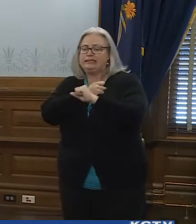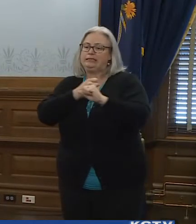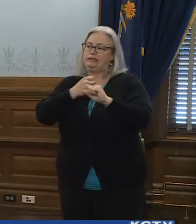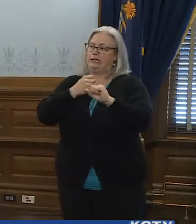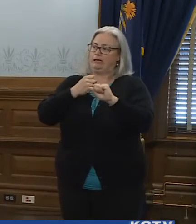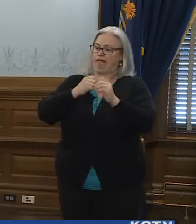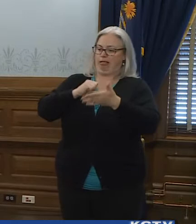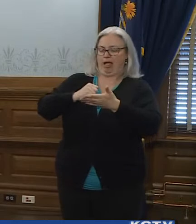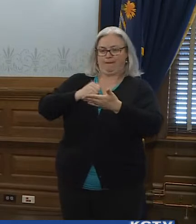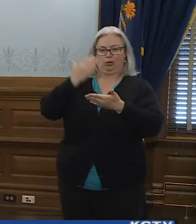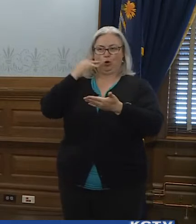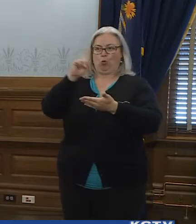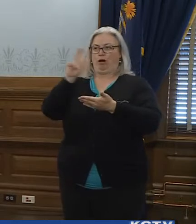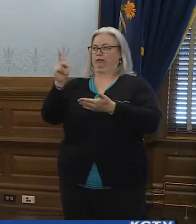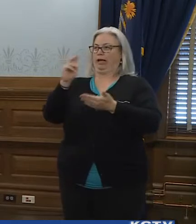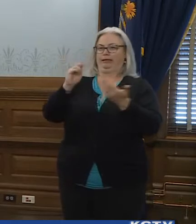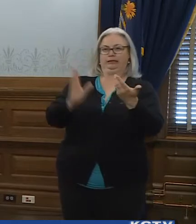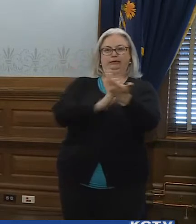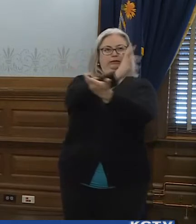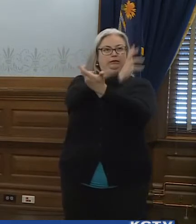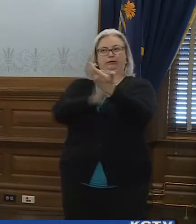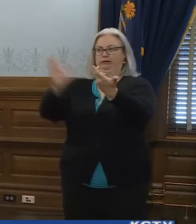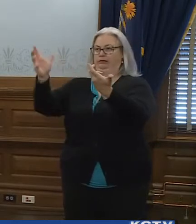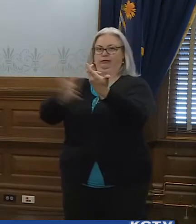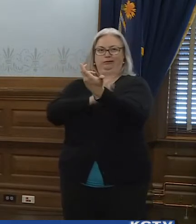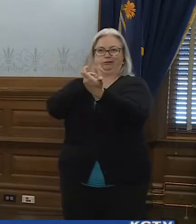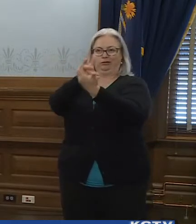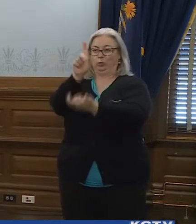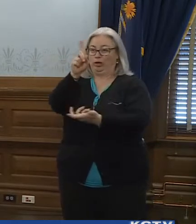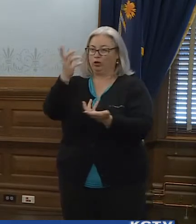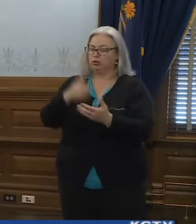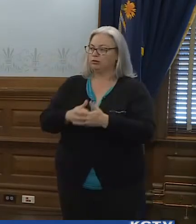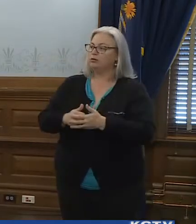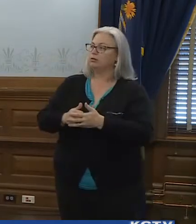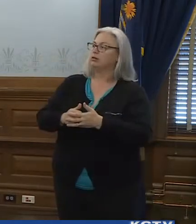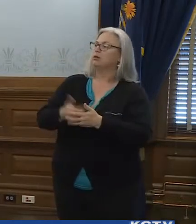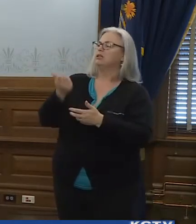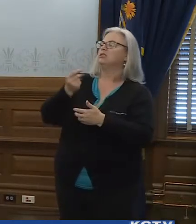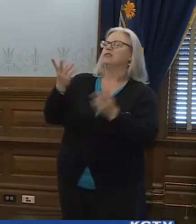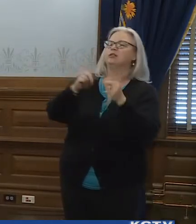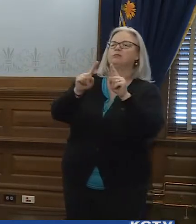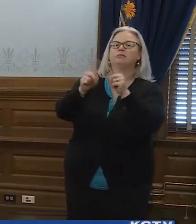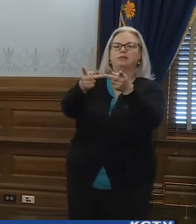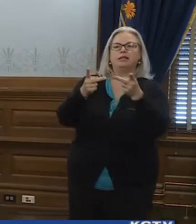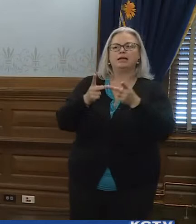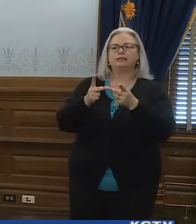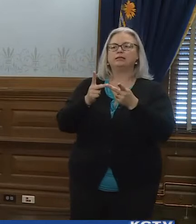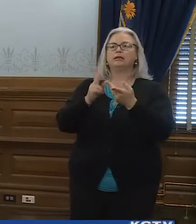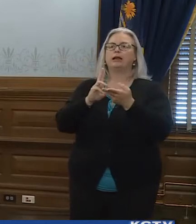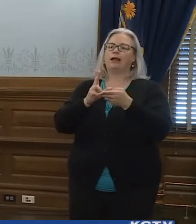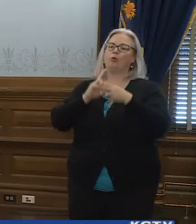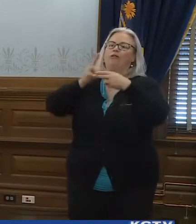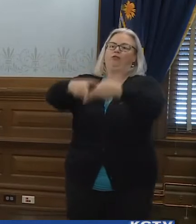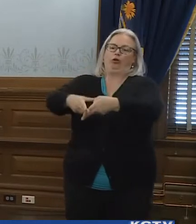place Kansas in that continuum? Yeah, there are quite a number of places that do that, and I refer to them